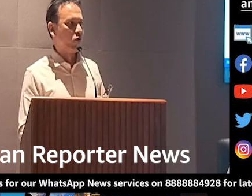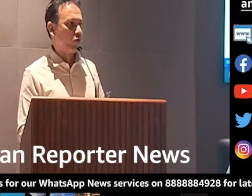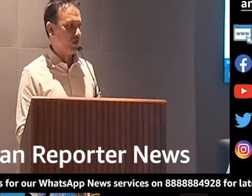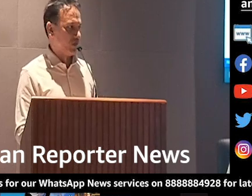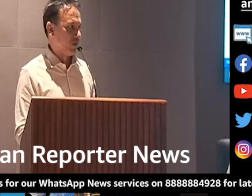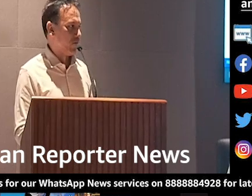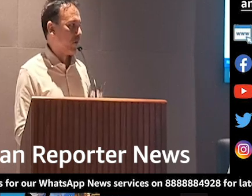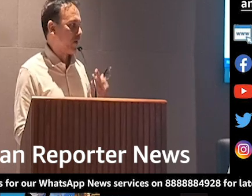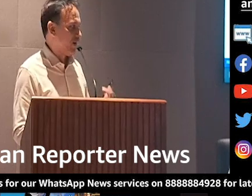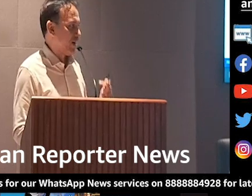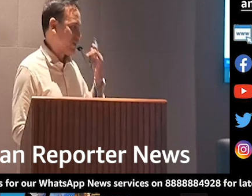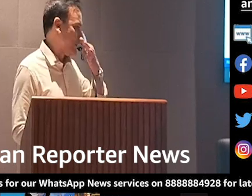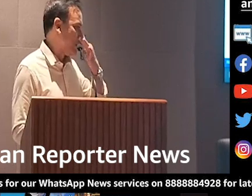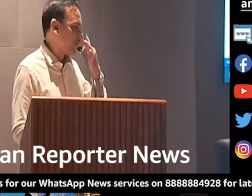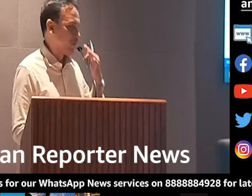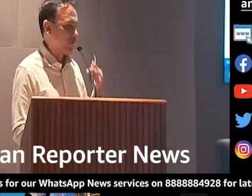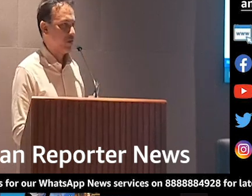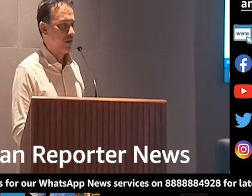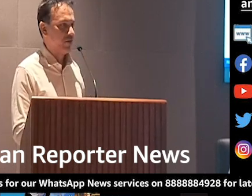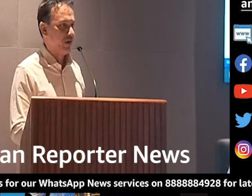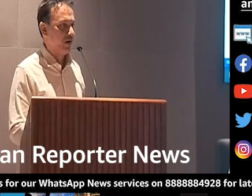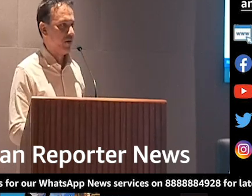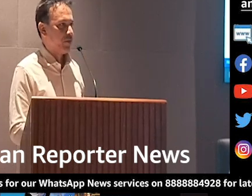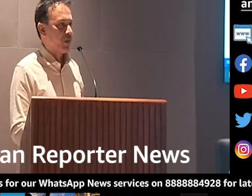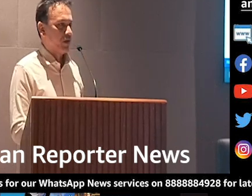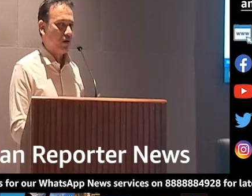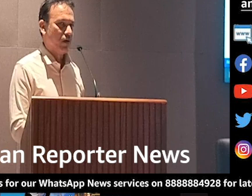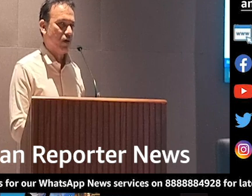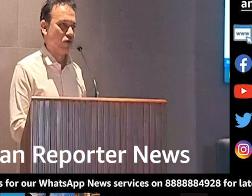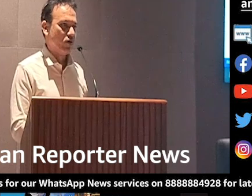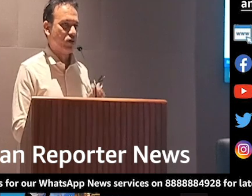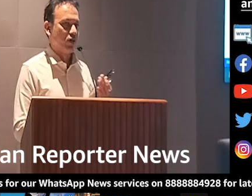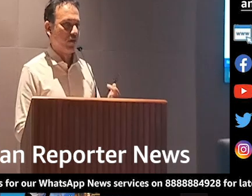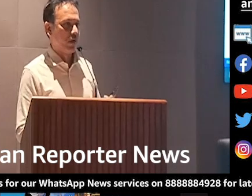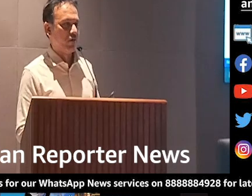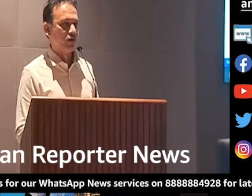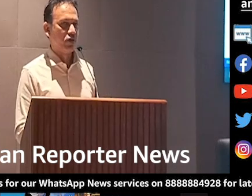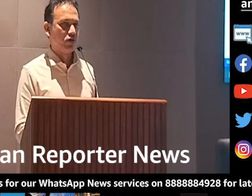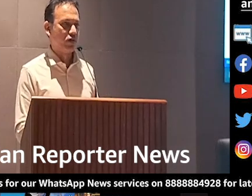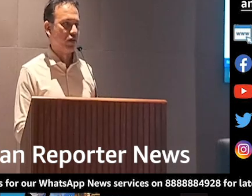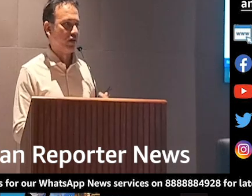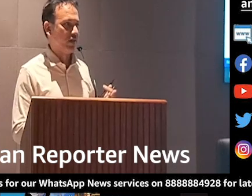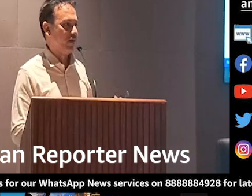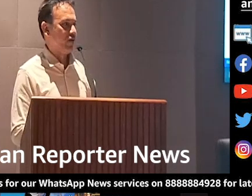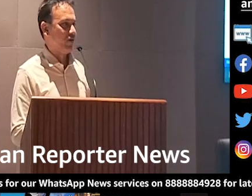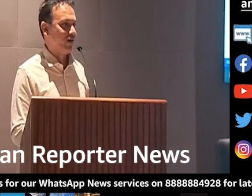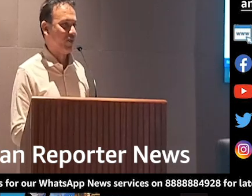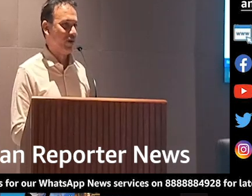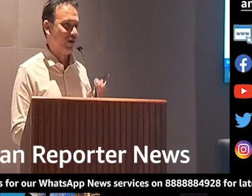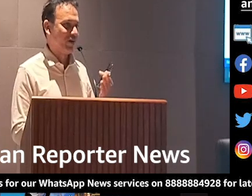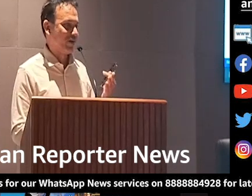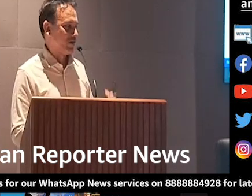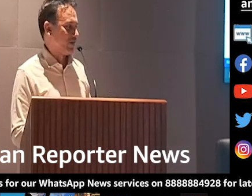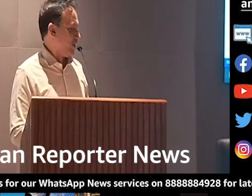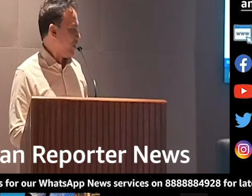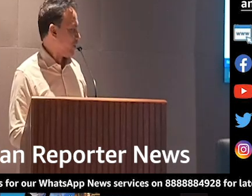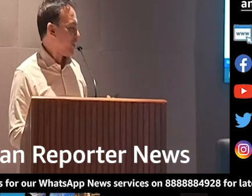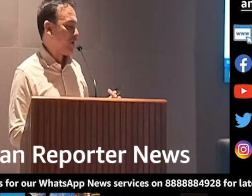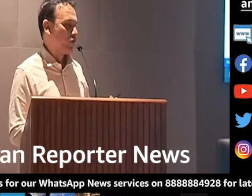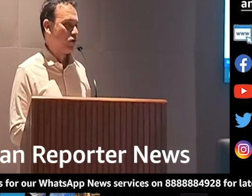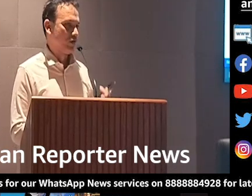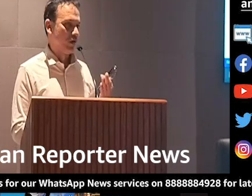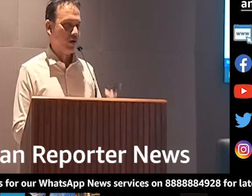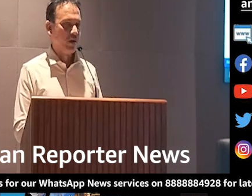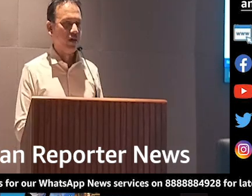trying to do this year. We tried it last year for the first time. We had Shankar Mahadevan singing on the stage and interpreters